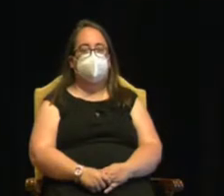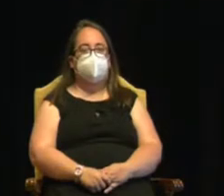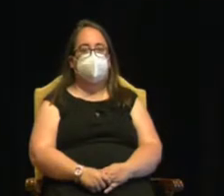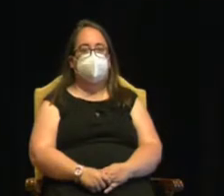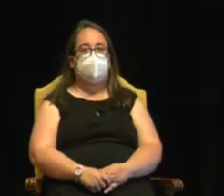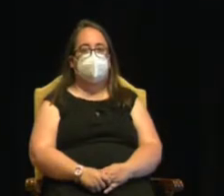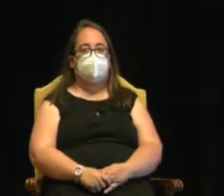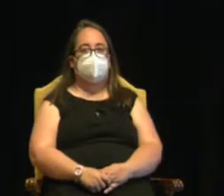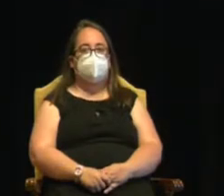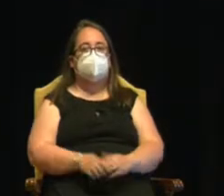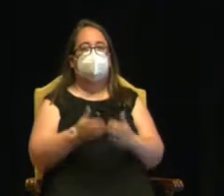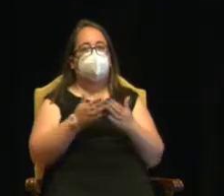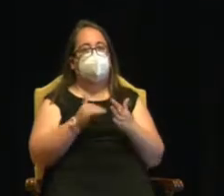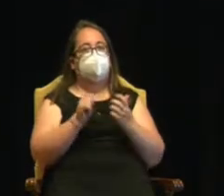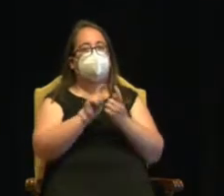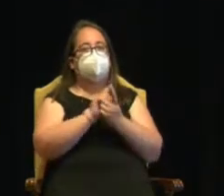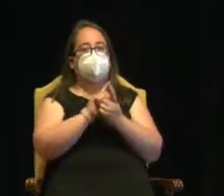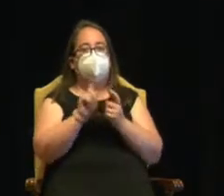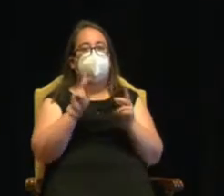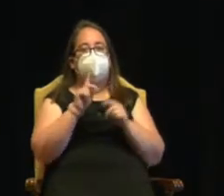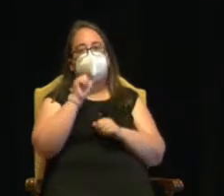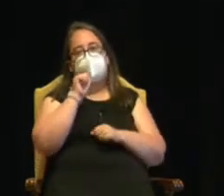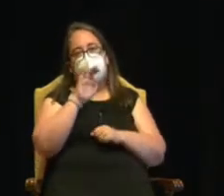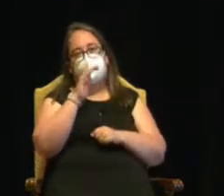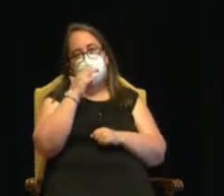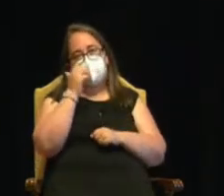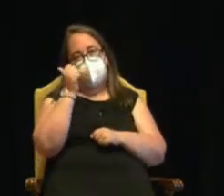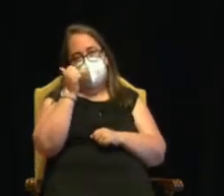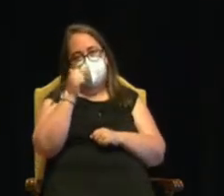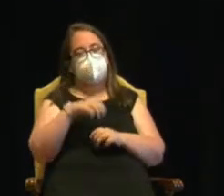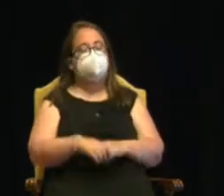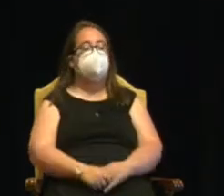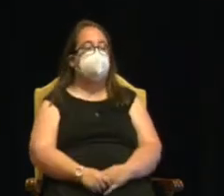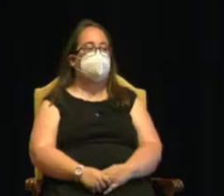generally you're meeting people not at their best.